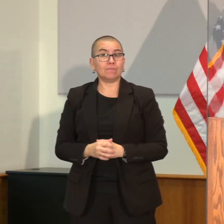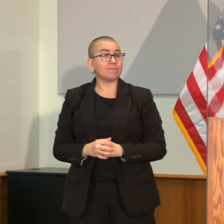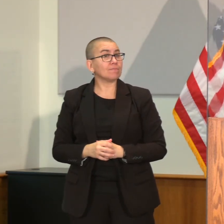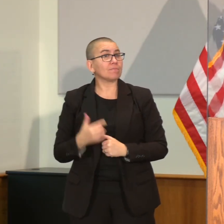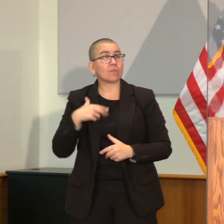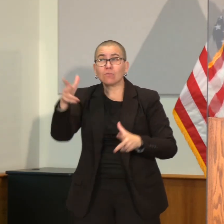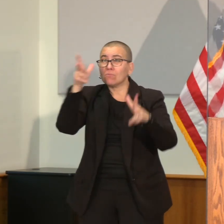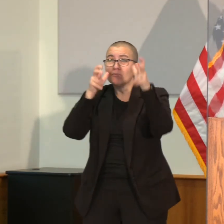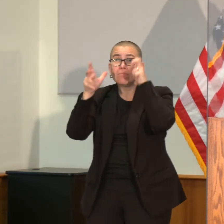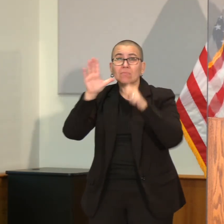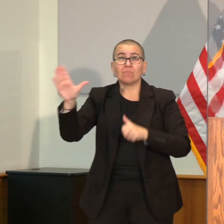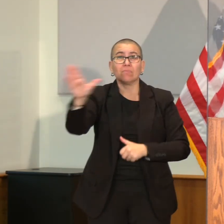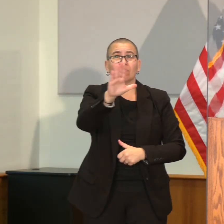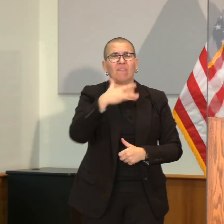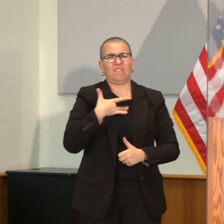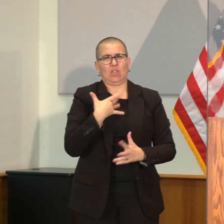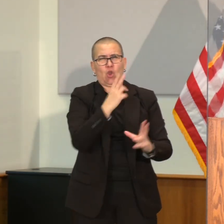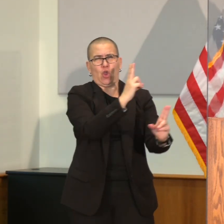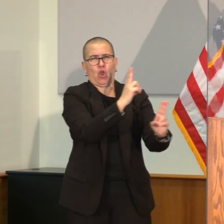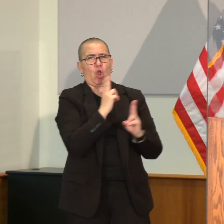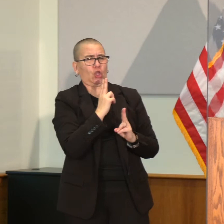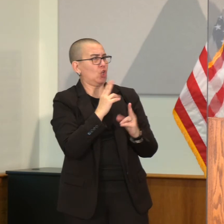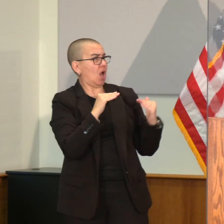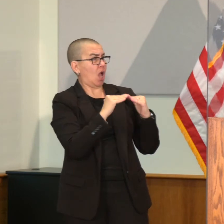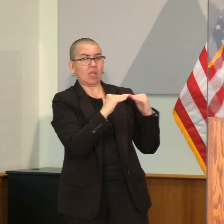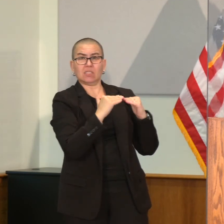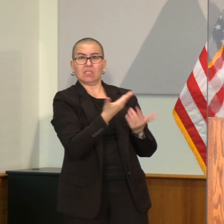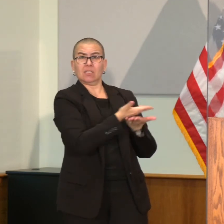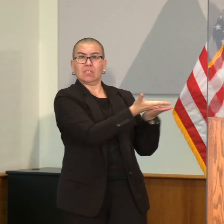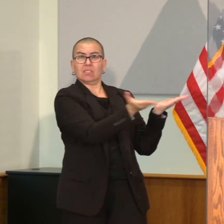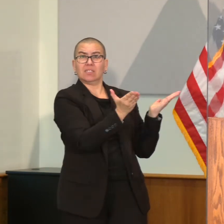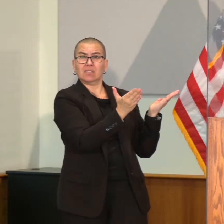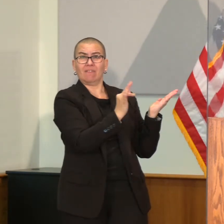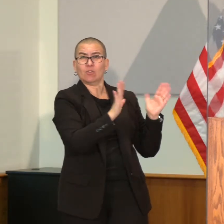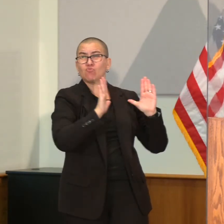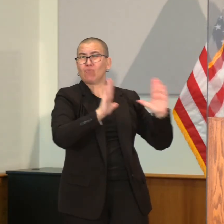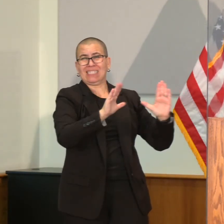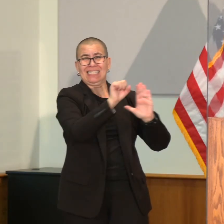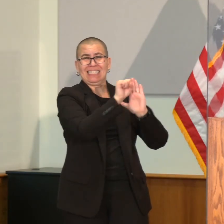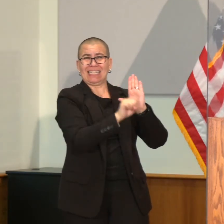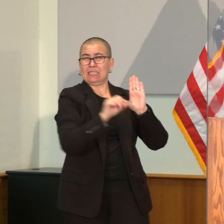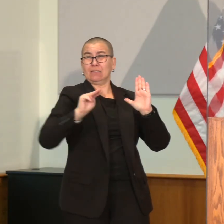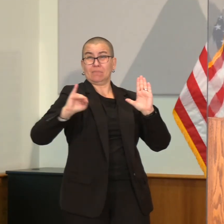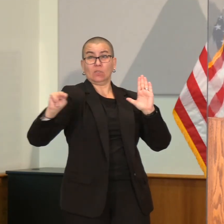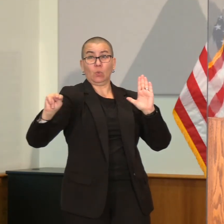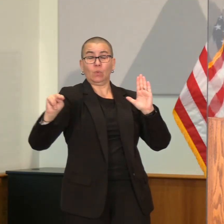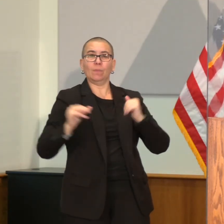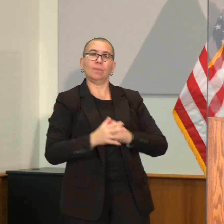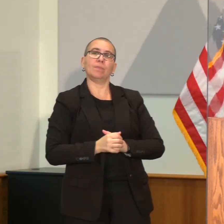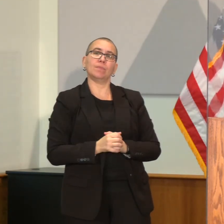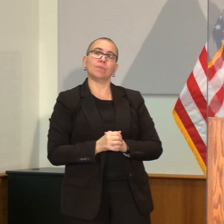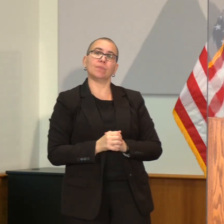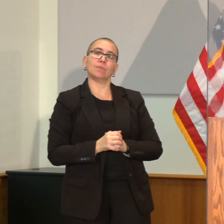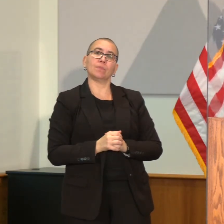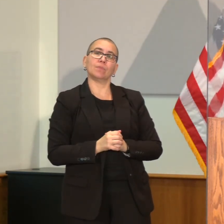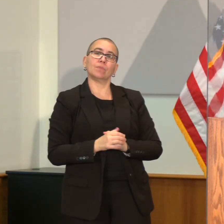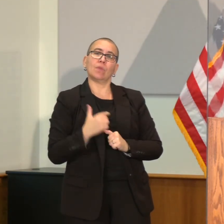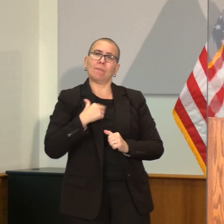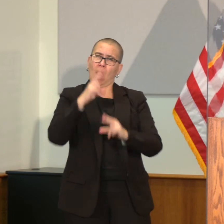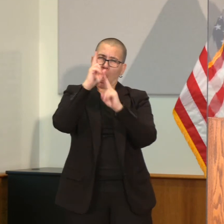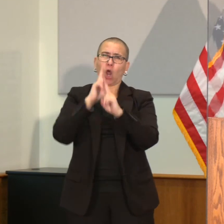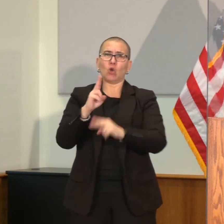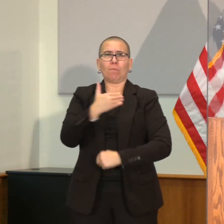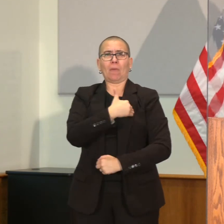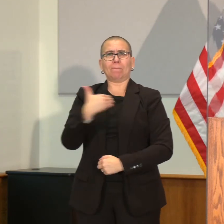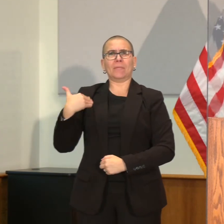my honored colleagues and everyone that represents all of this great state of Minnesota. And I'm honored to be a member of the Judiciary